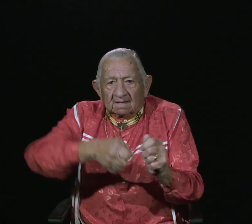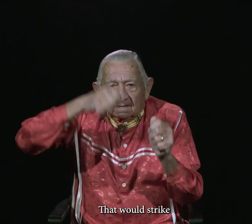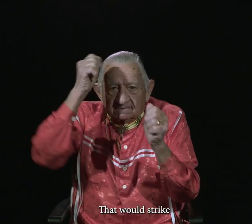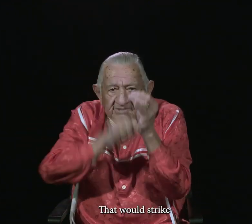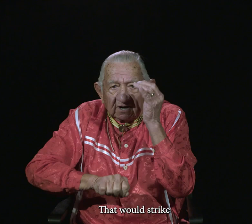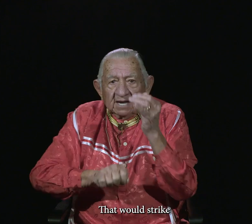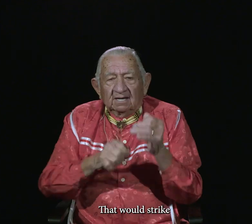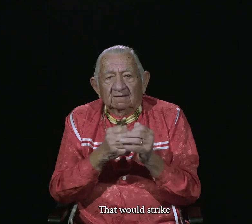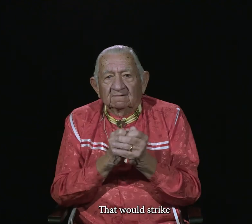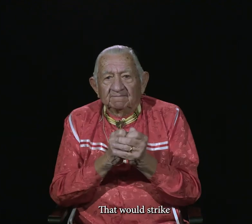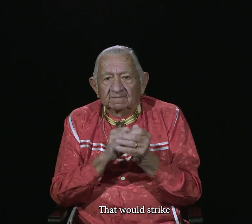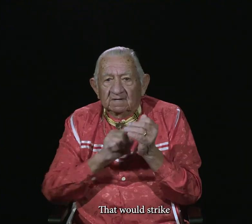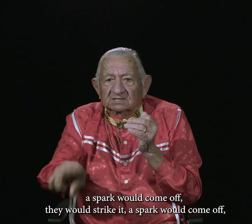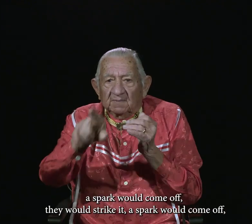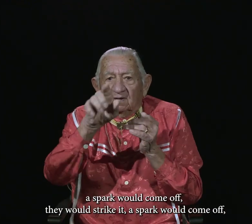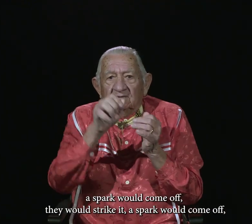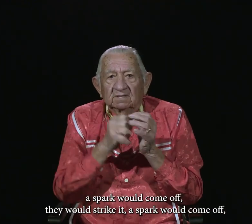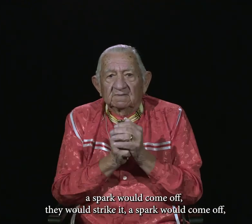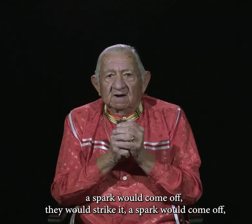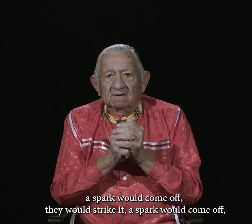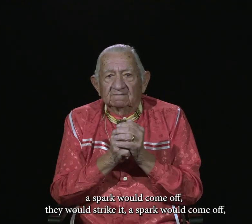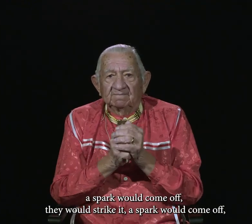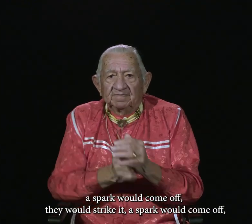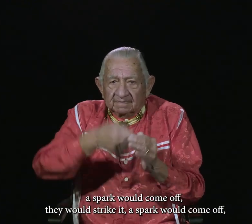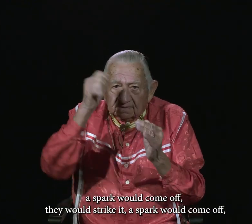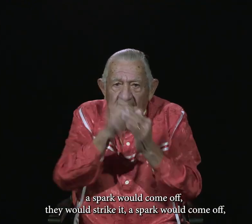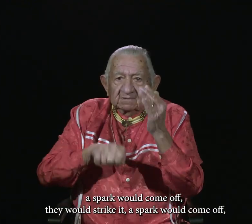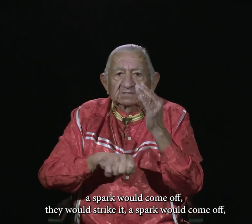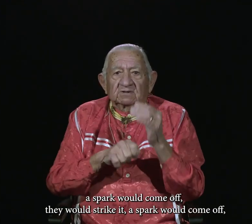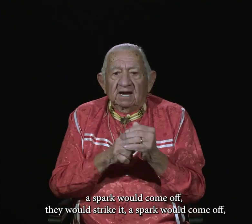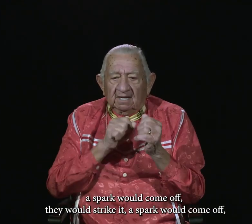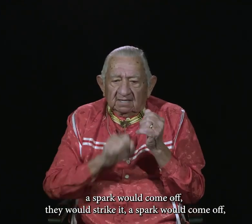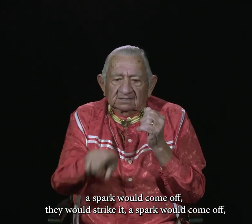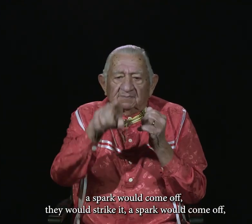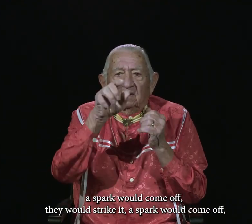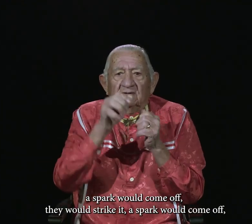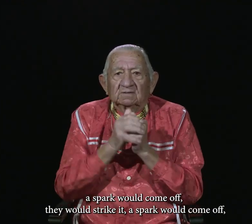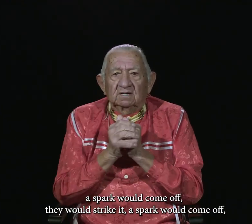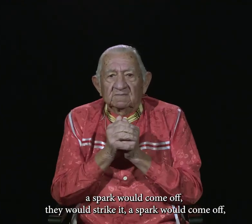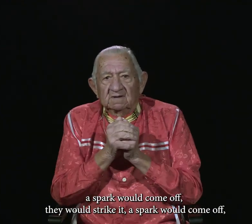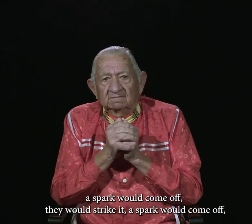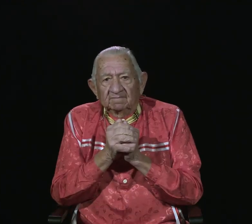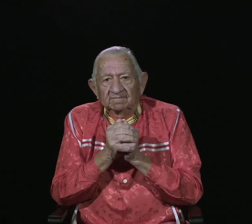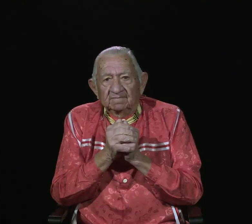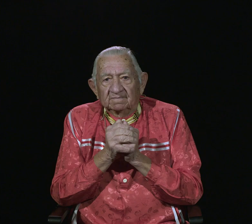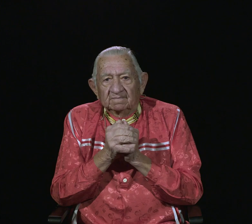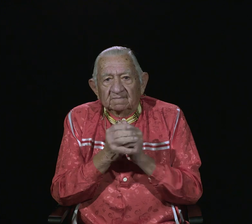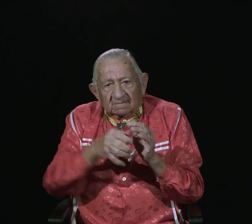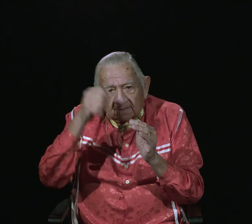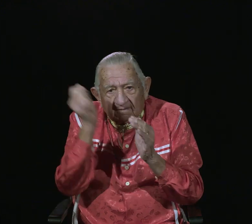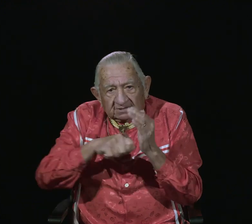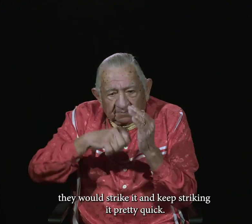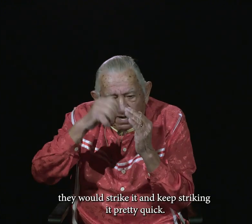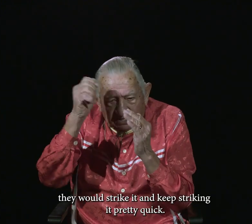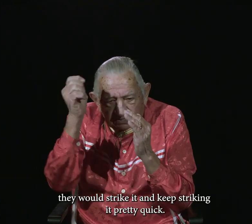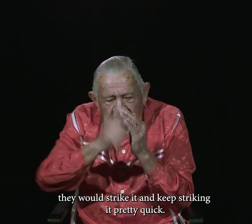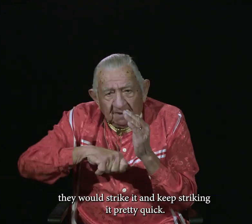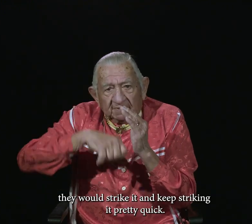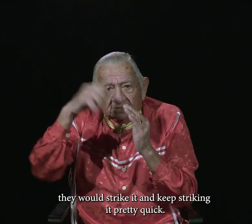They would strike it, a spark would come off. They would strike it, a spark would come off. They would strike it and keep a